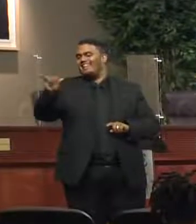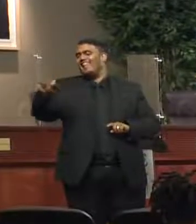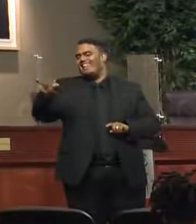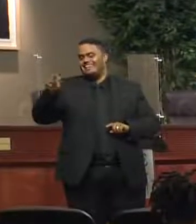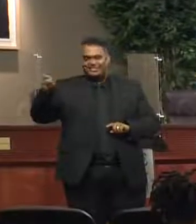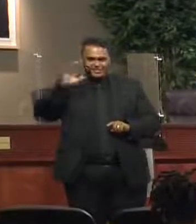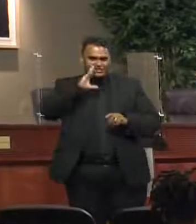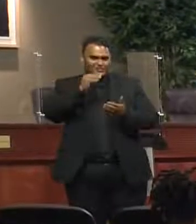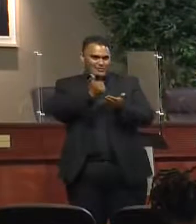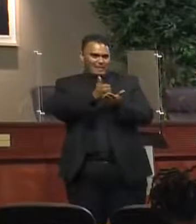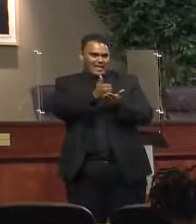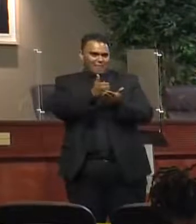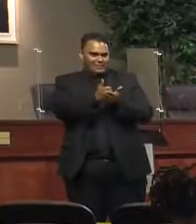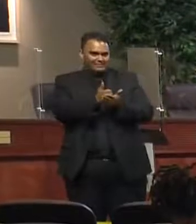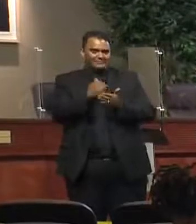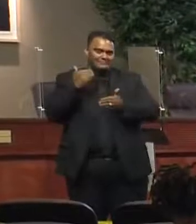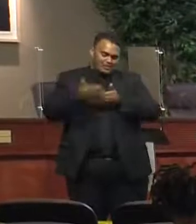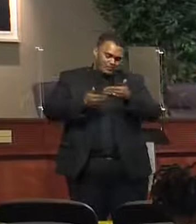process.